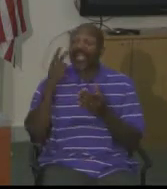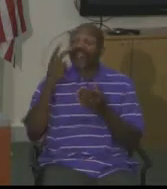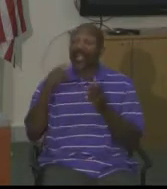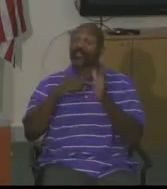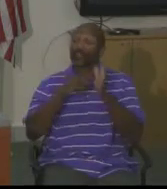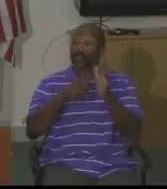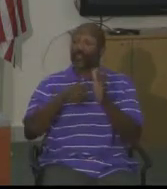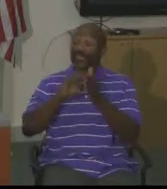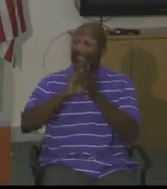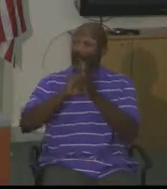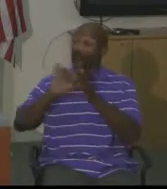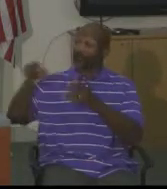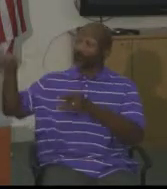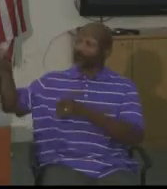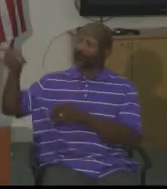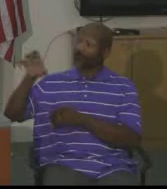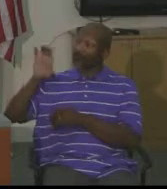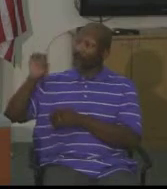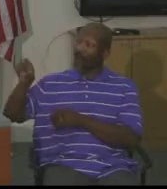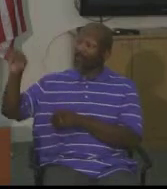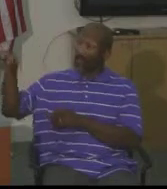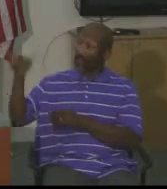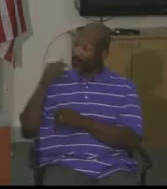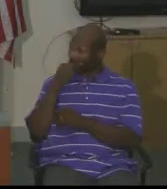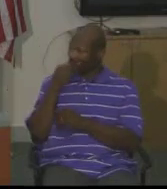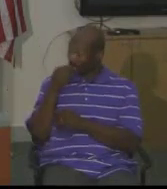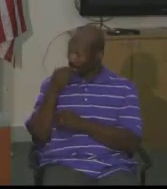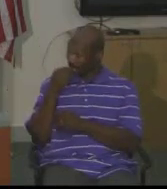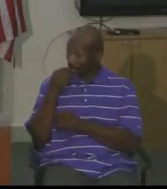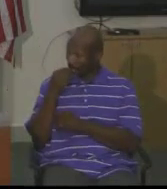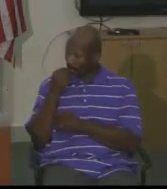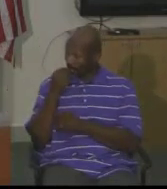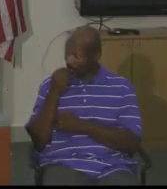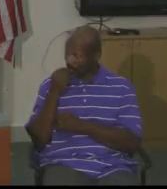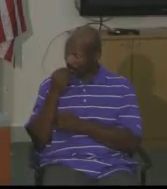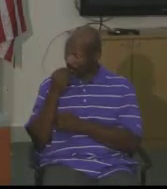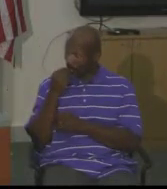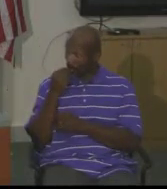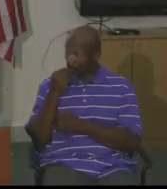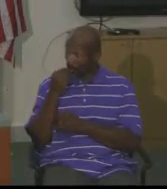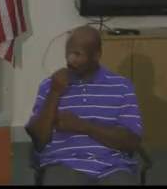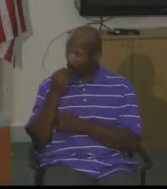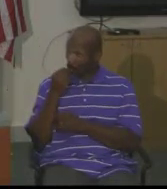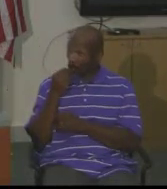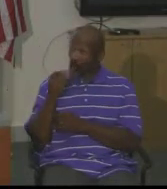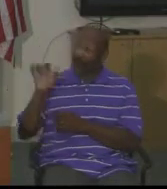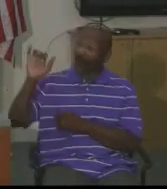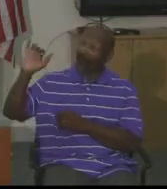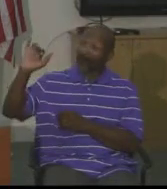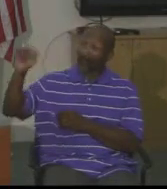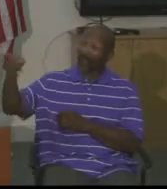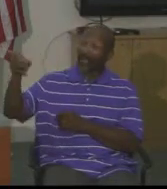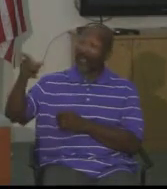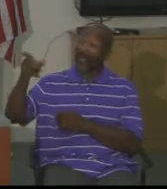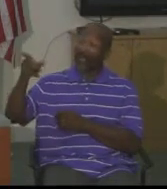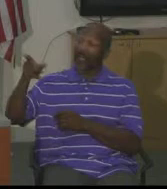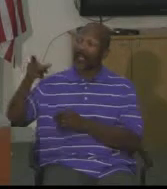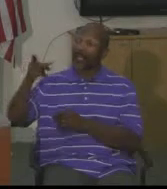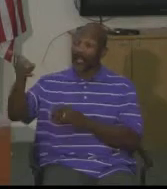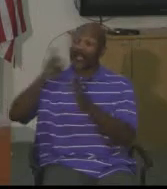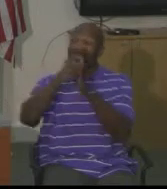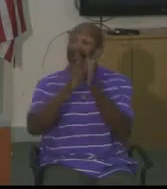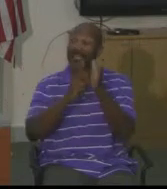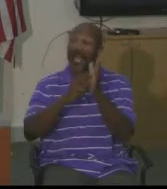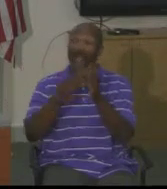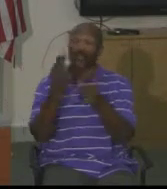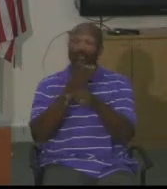and take a look at this particular example again. This particular example was designed to use chips